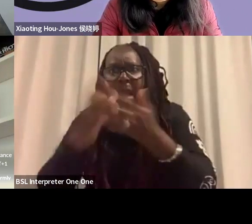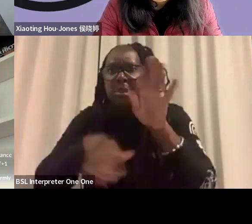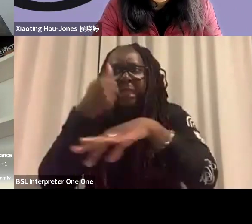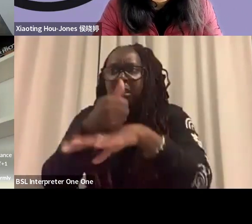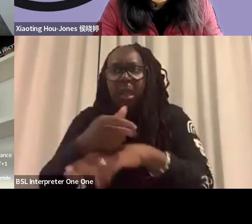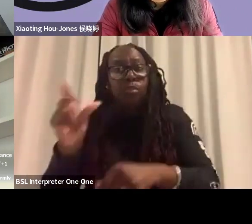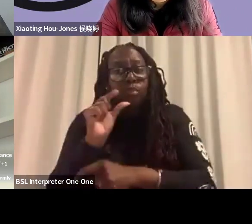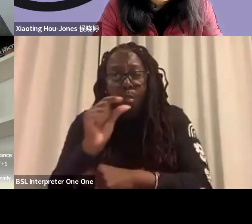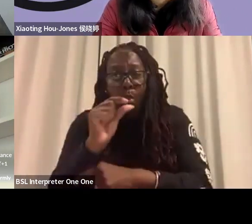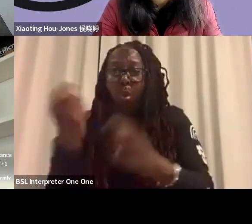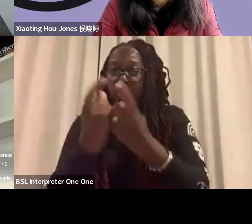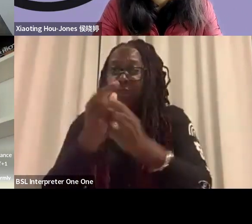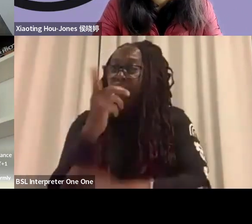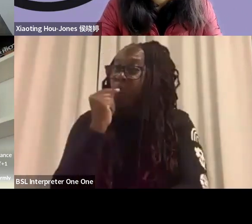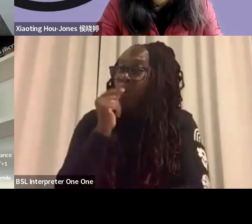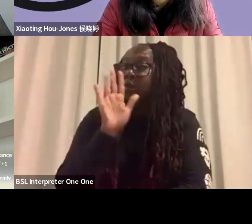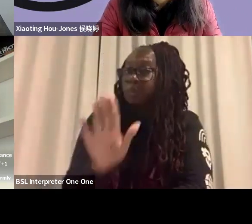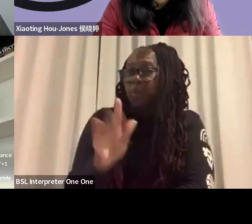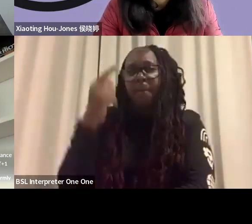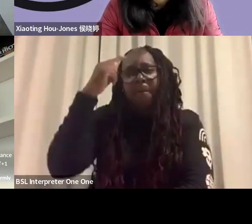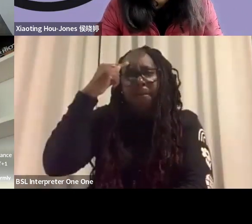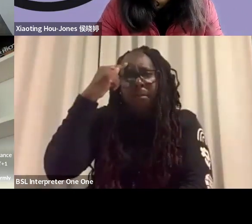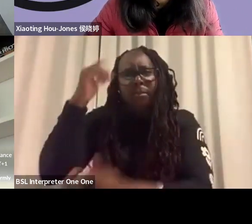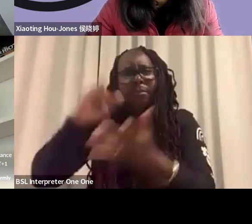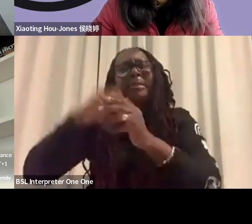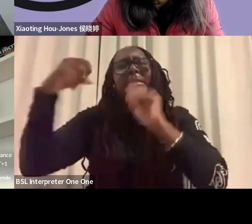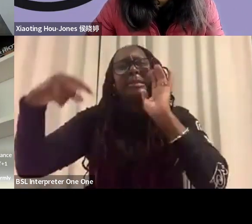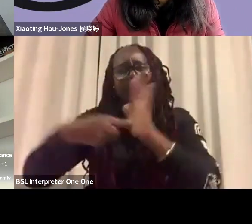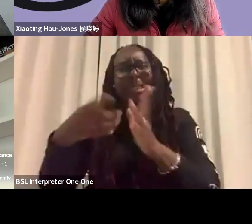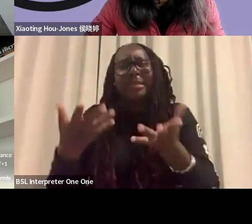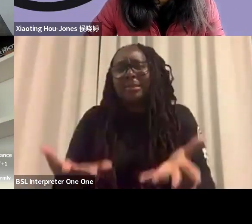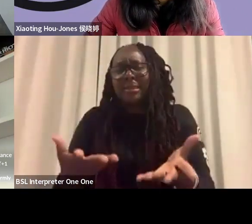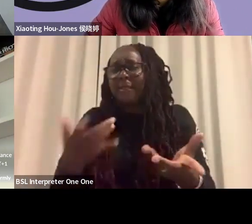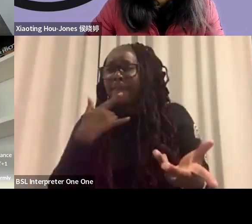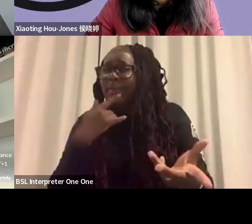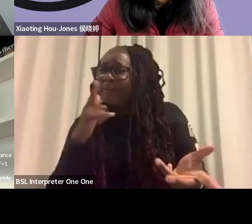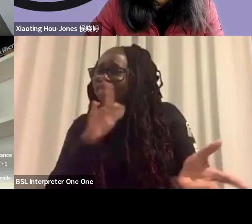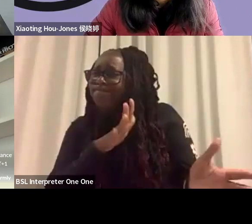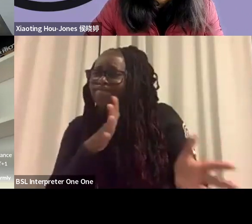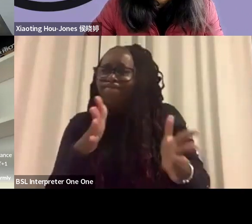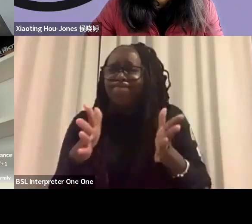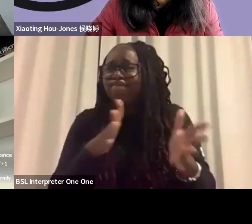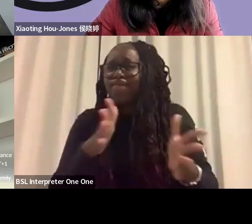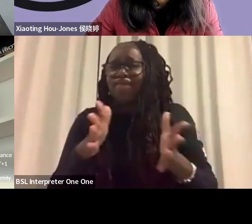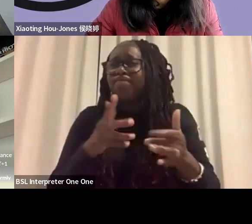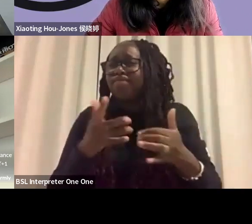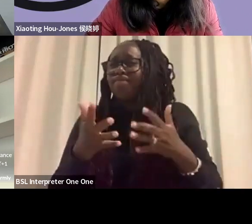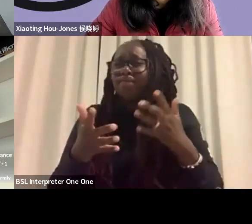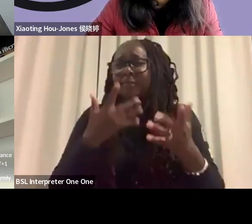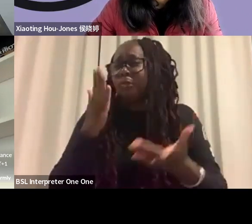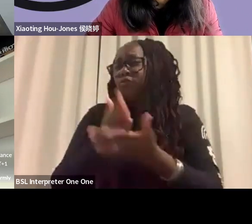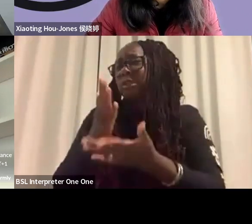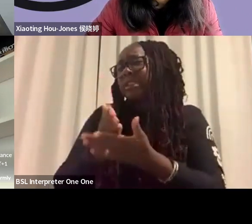small things actually possible, but it is the mindset. So I think that's actually the change of the mindset is, I mean, it's